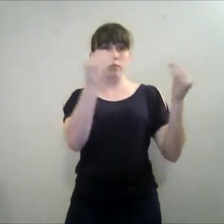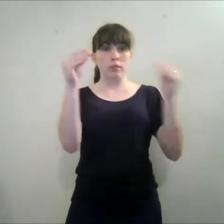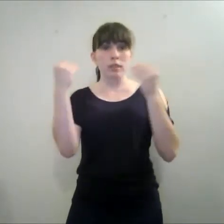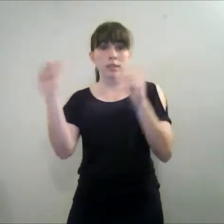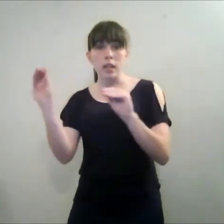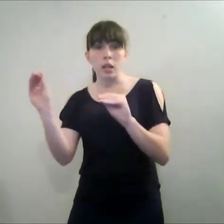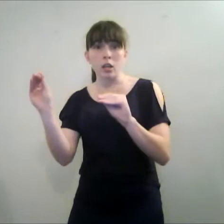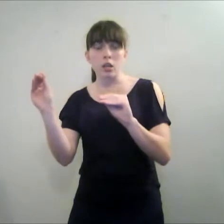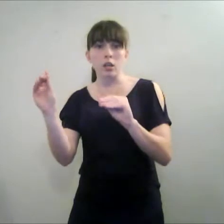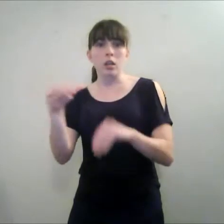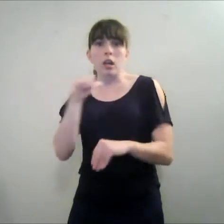over 18? Etc. etc.